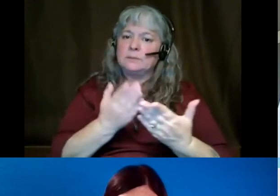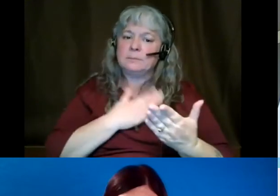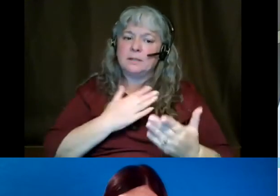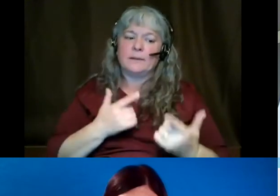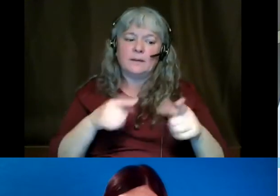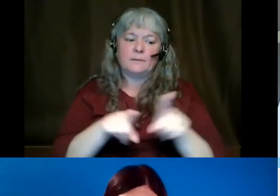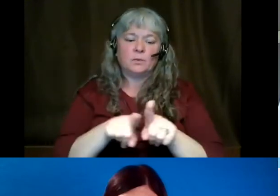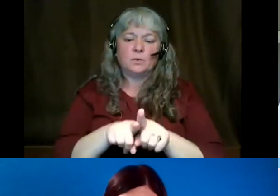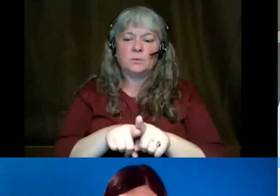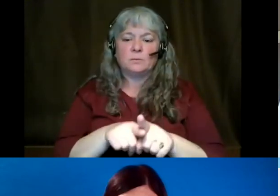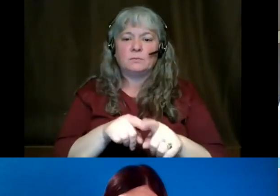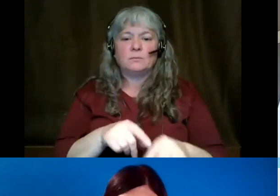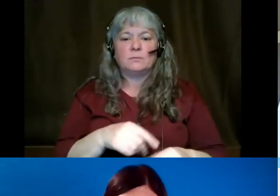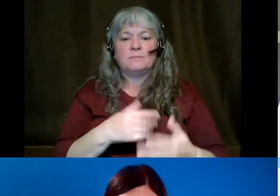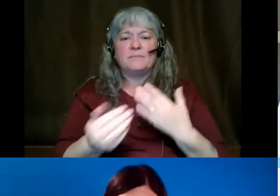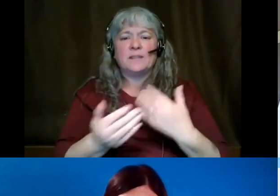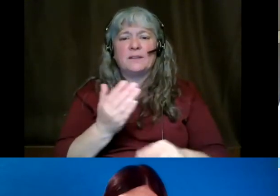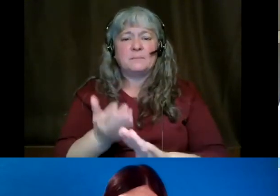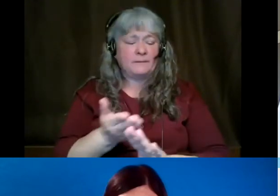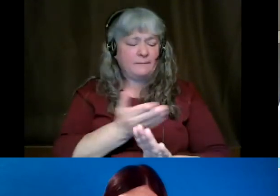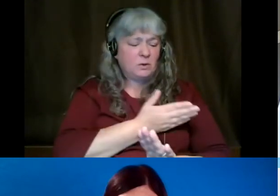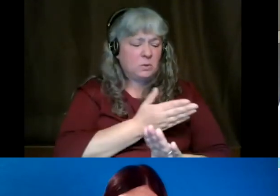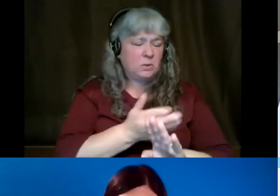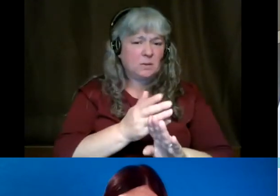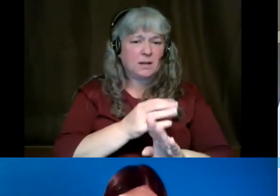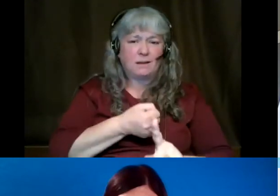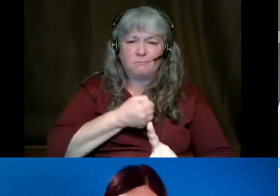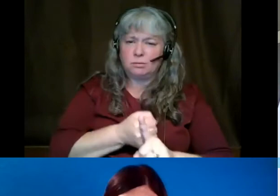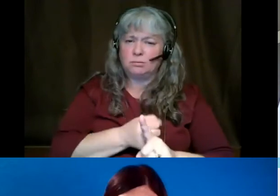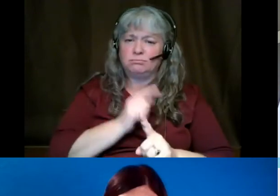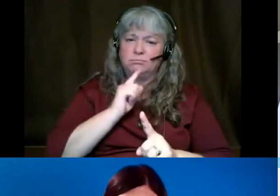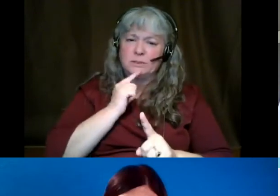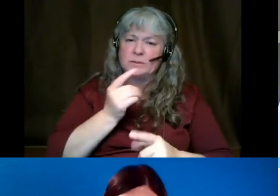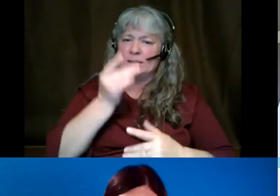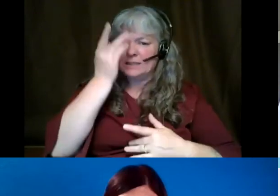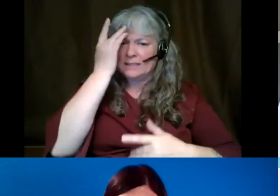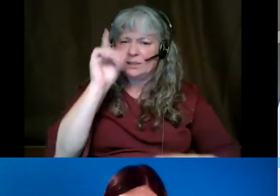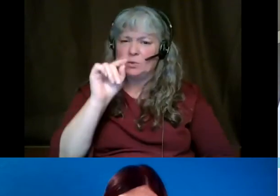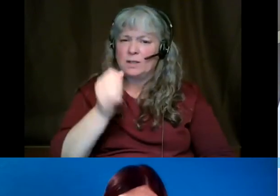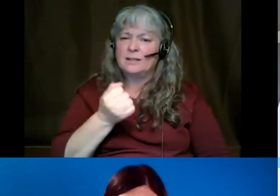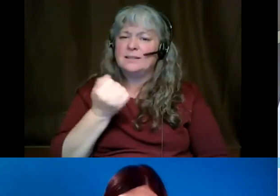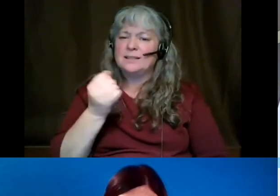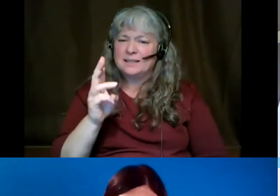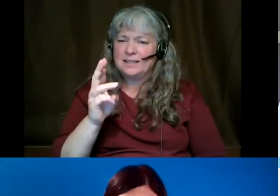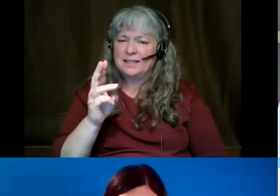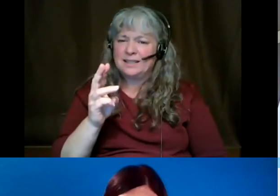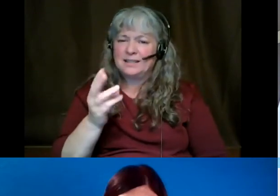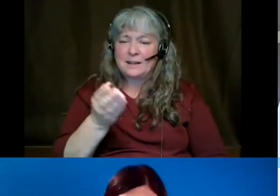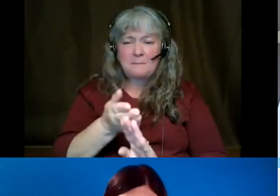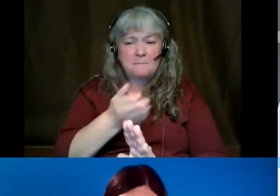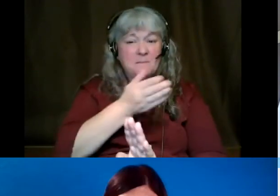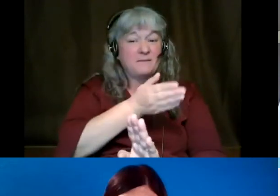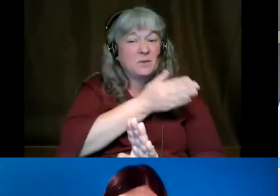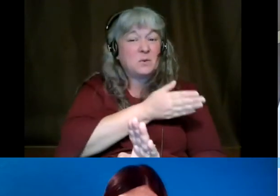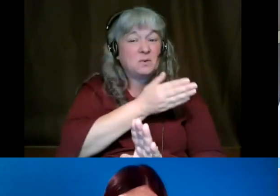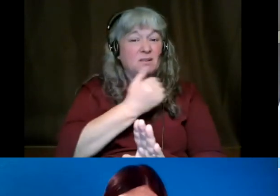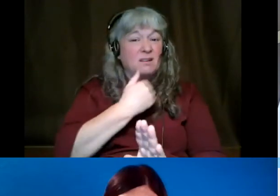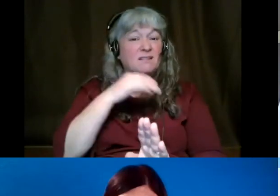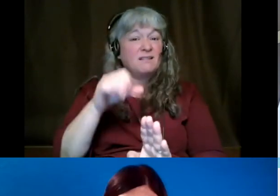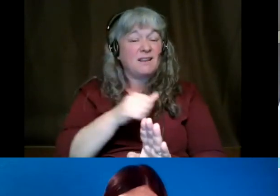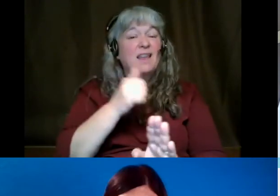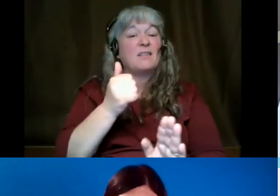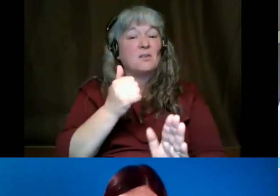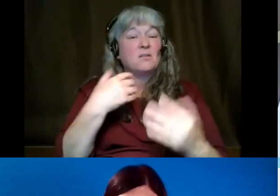Even before I got really sick in 2016, I actually developed previous health problems to that. So